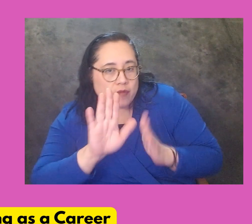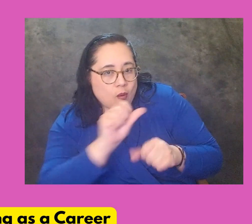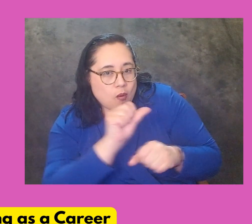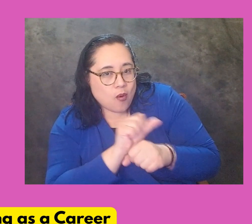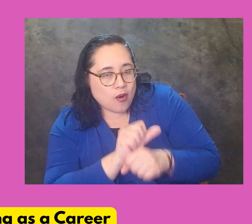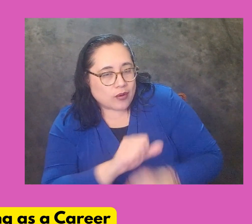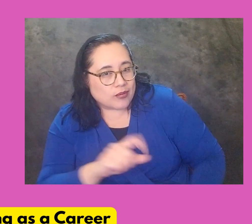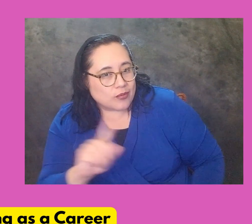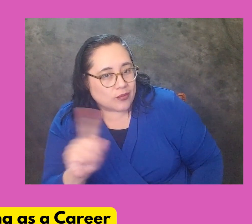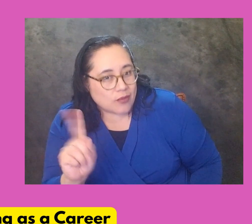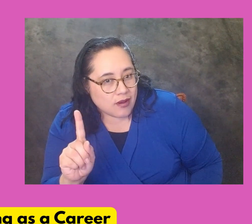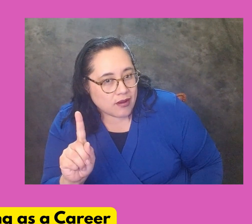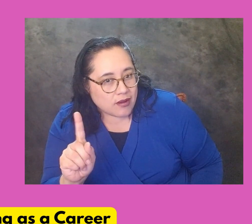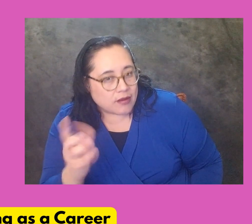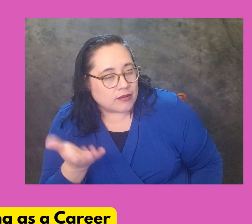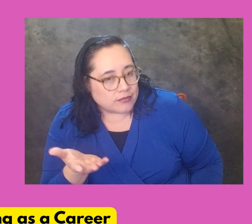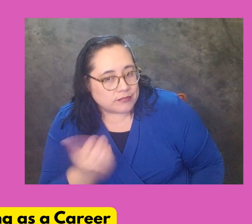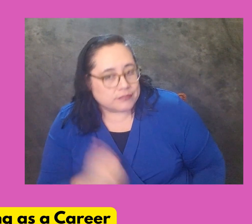samples of your work.